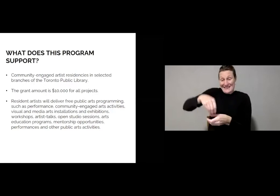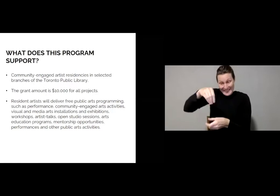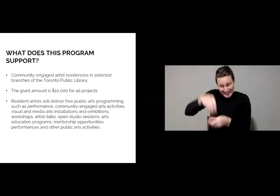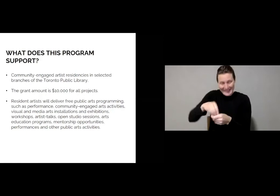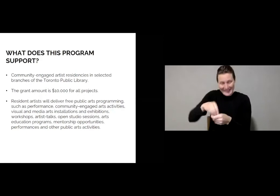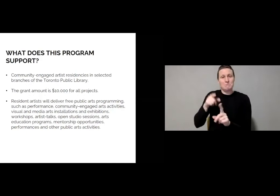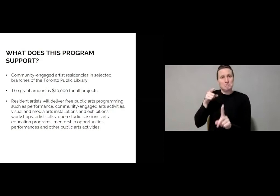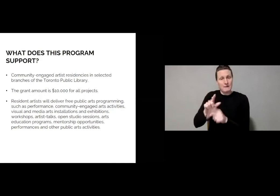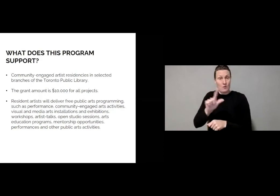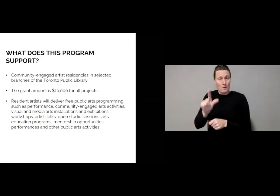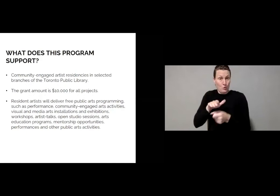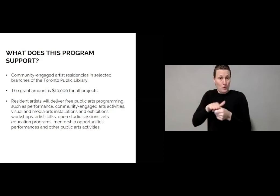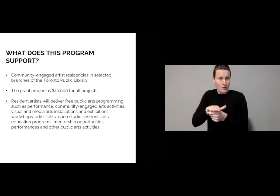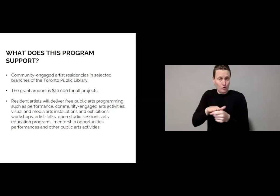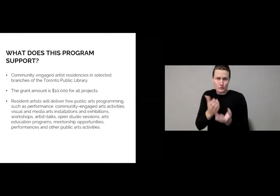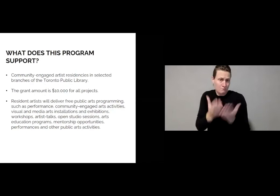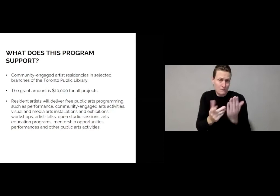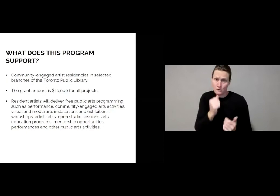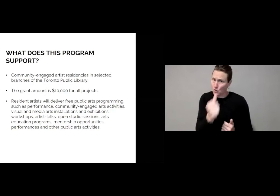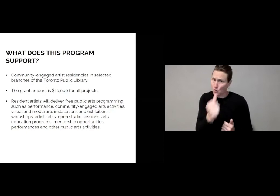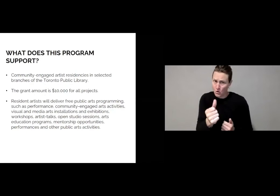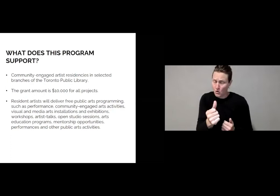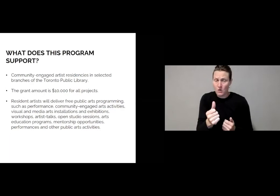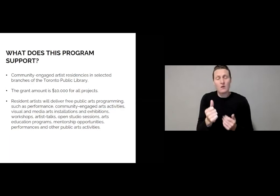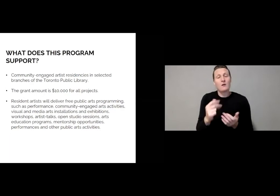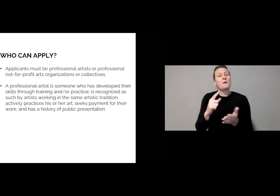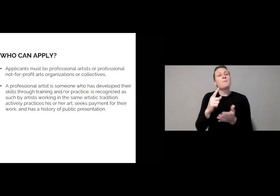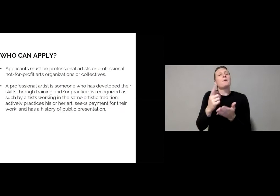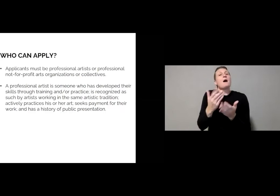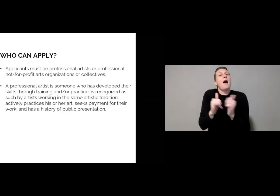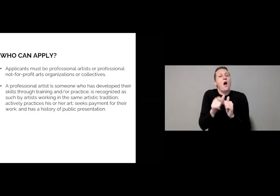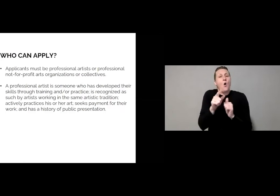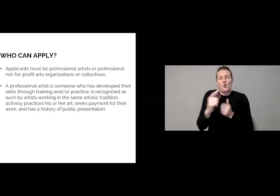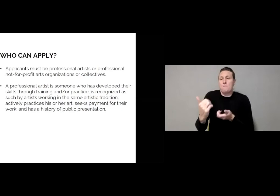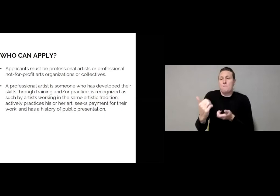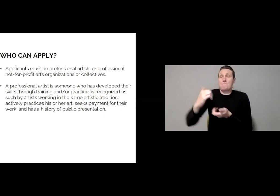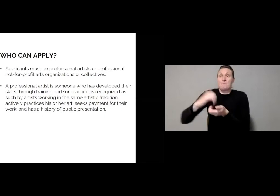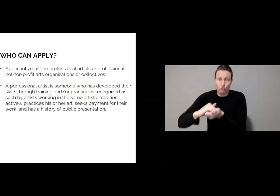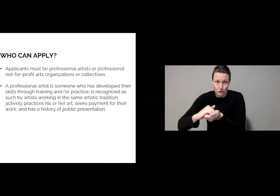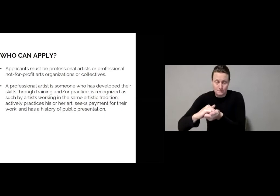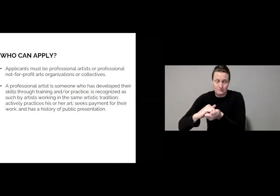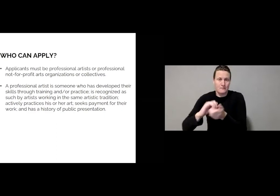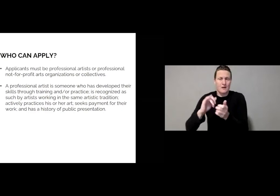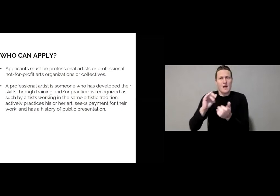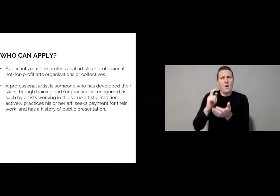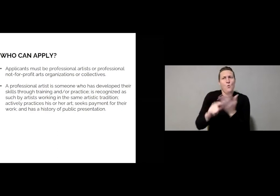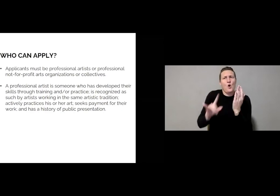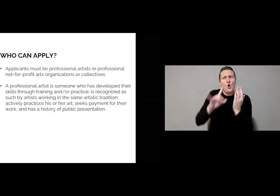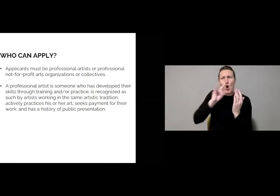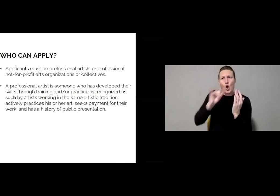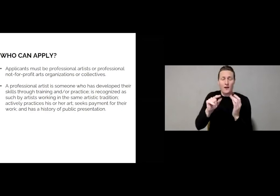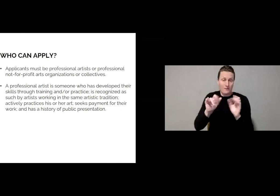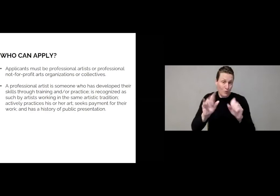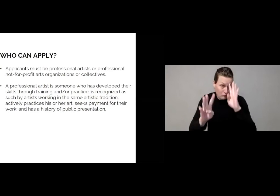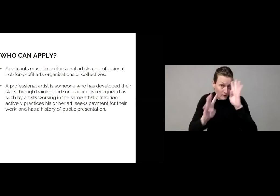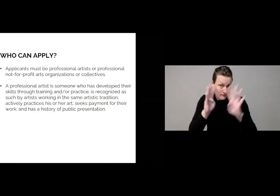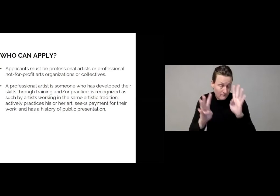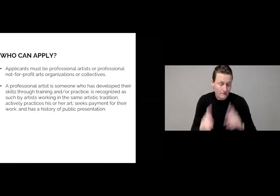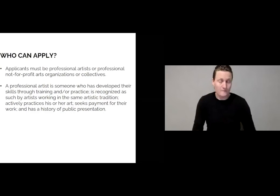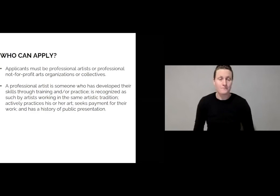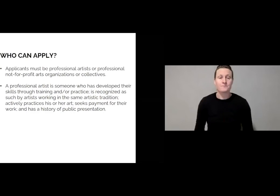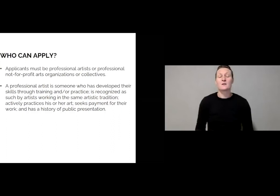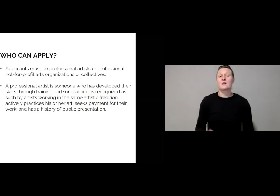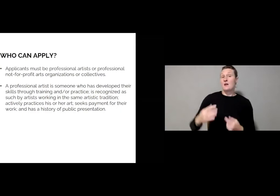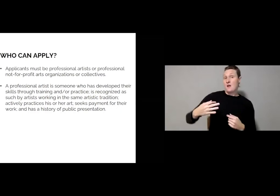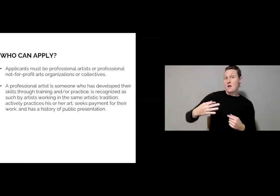when you go to actually carry out your program. So who is eligible to apply for this program?